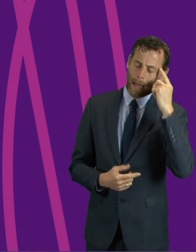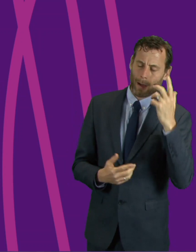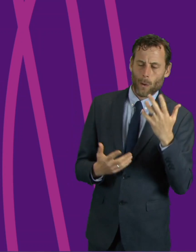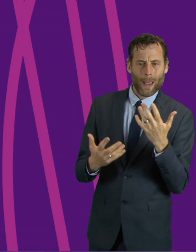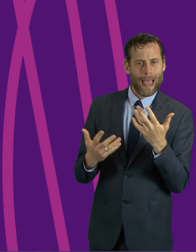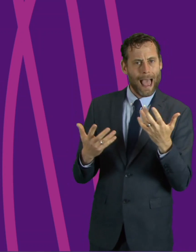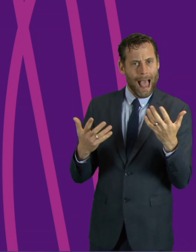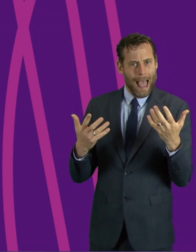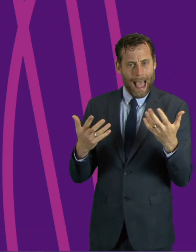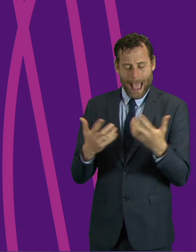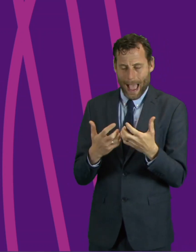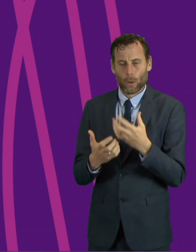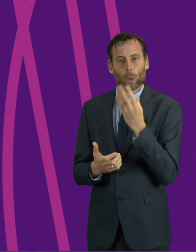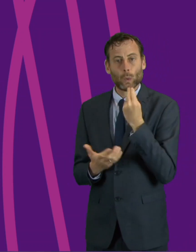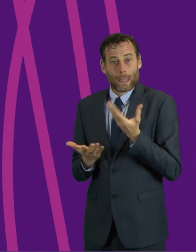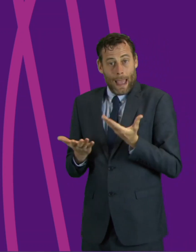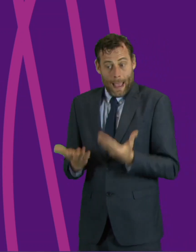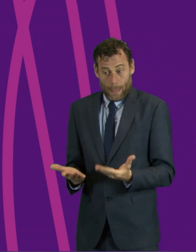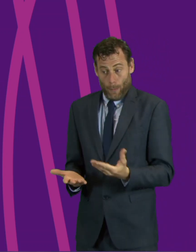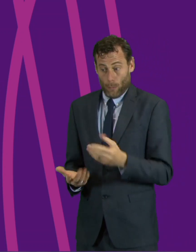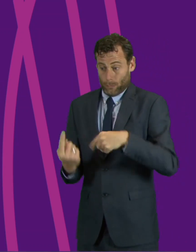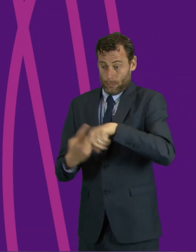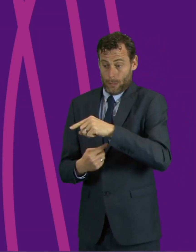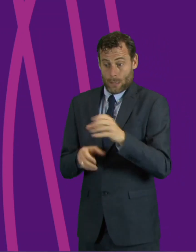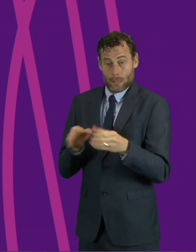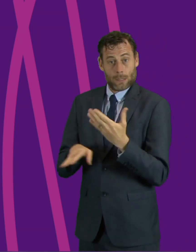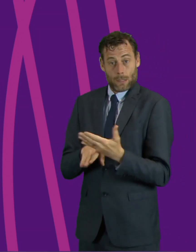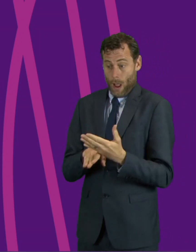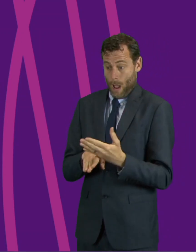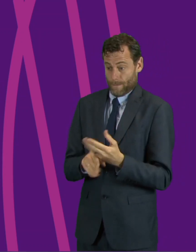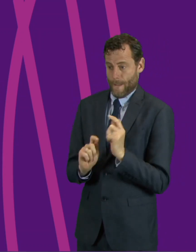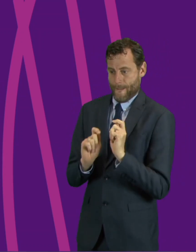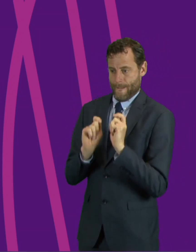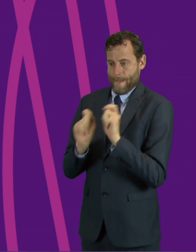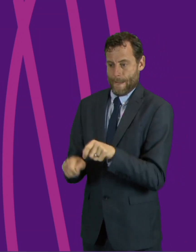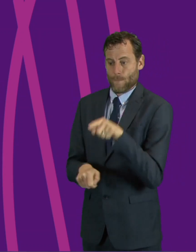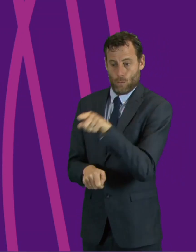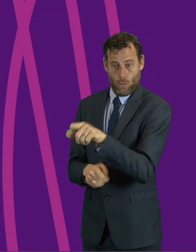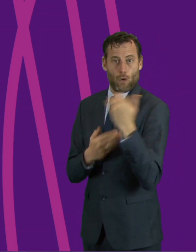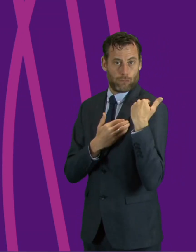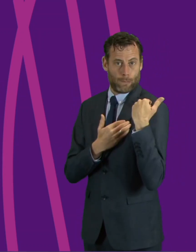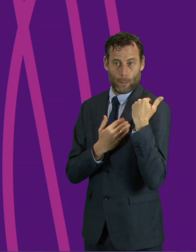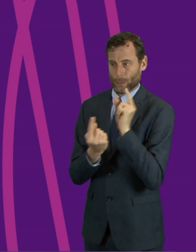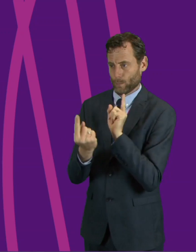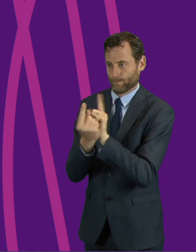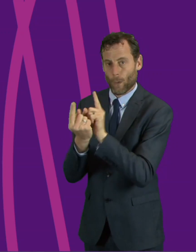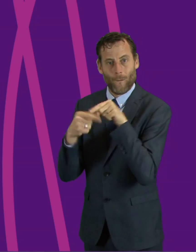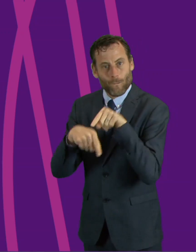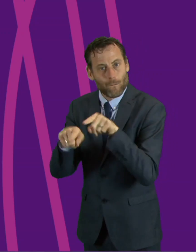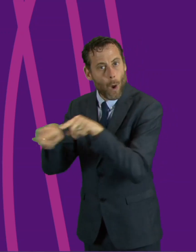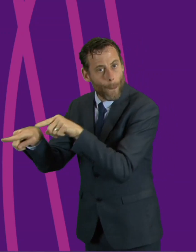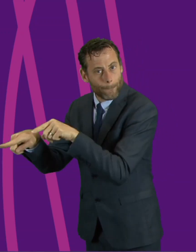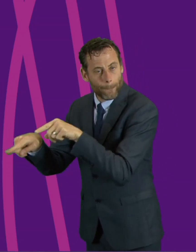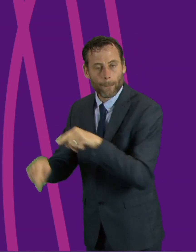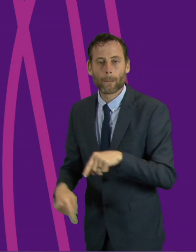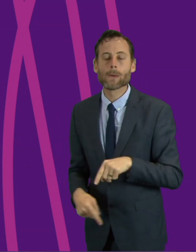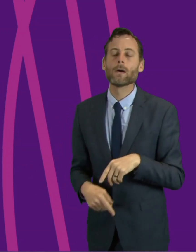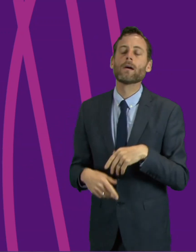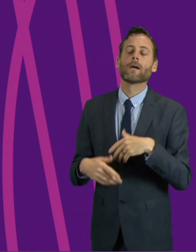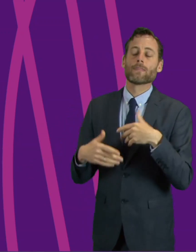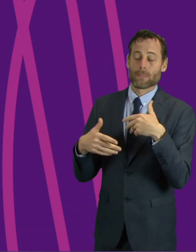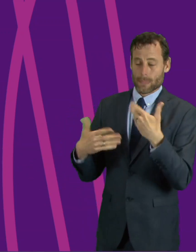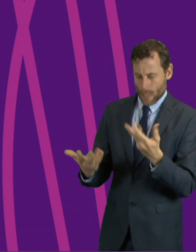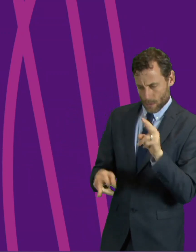can use existing staff to do this job, but we will then from that be able to say with